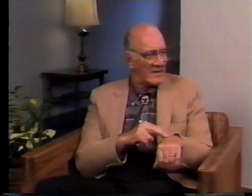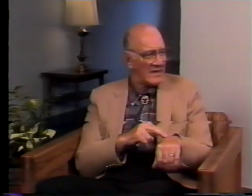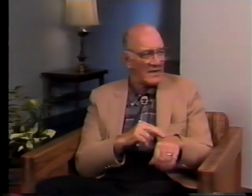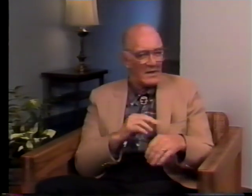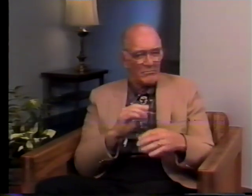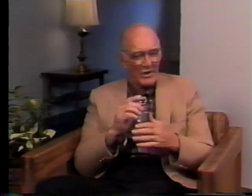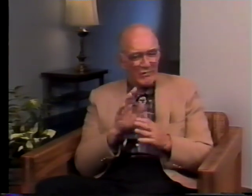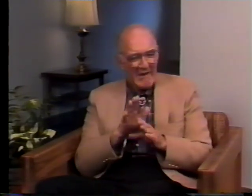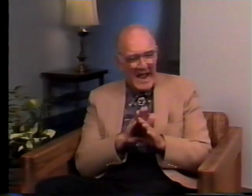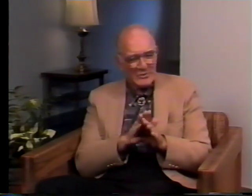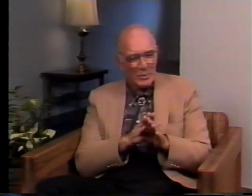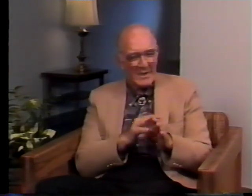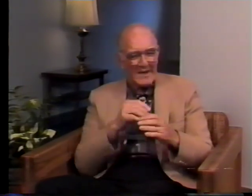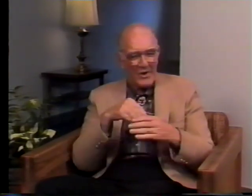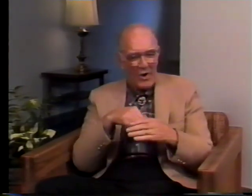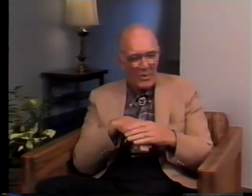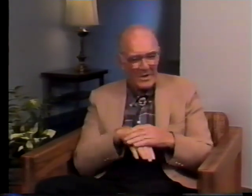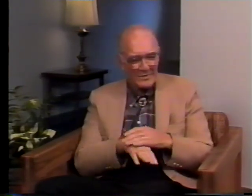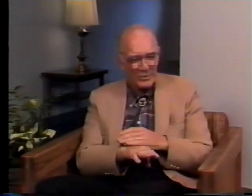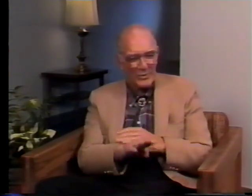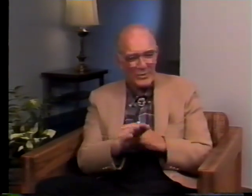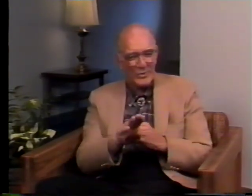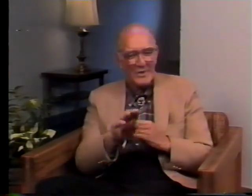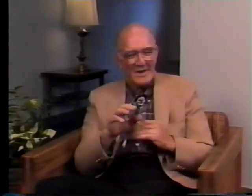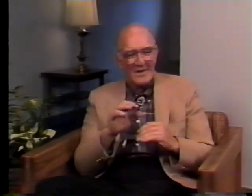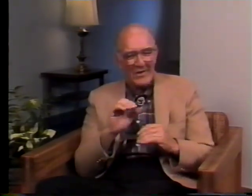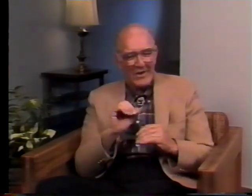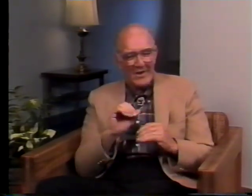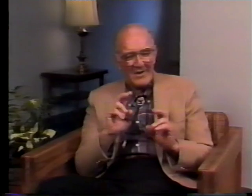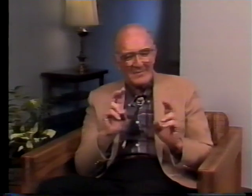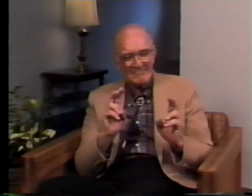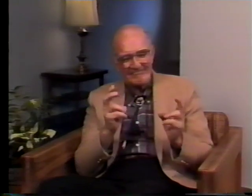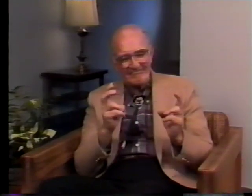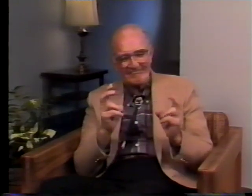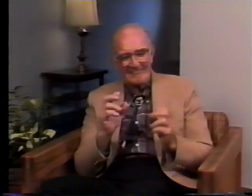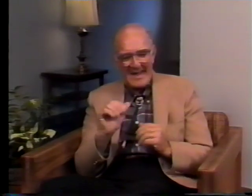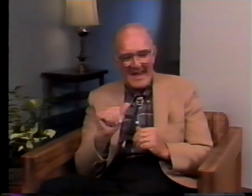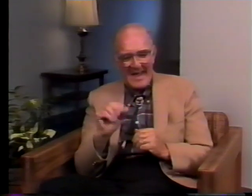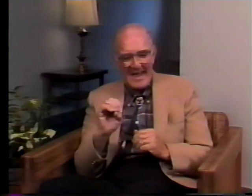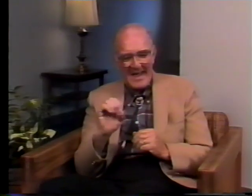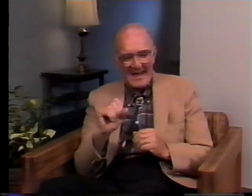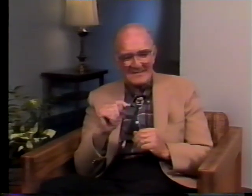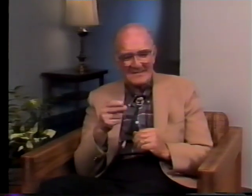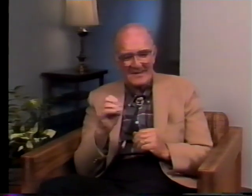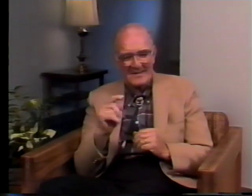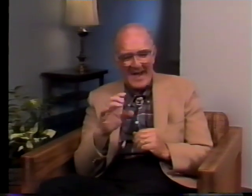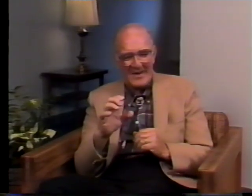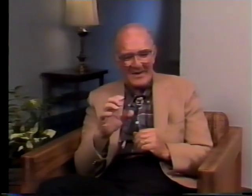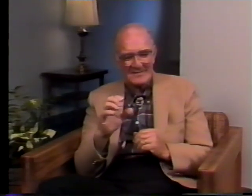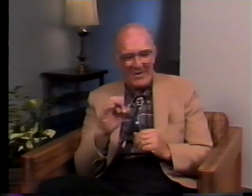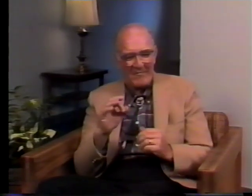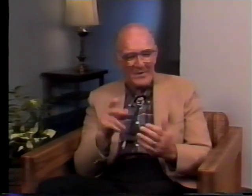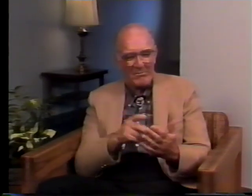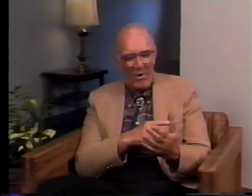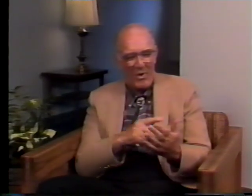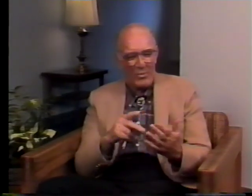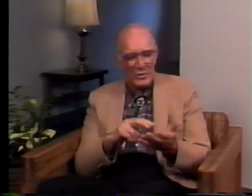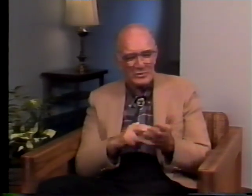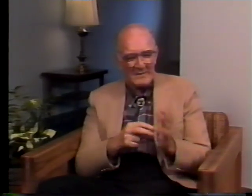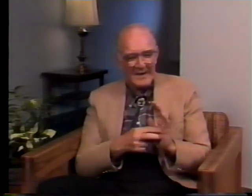naturally, but gradually go into the aesthetics of the poem, which